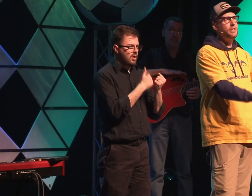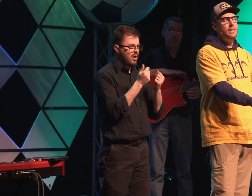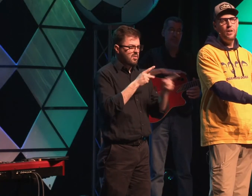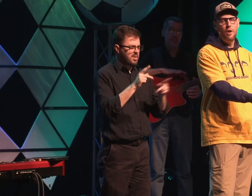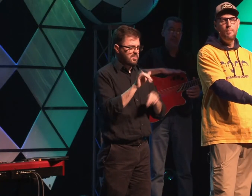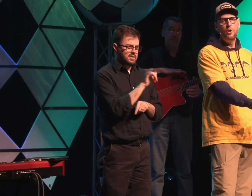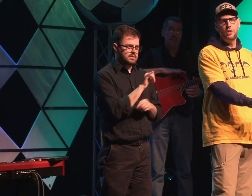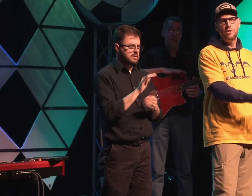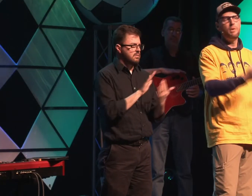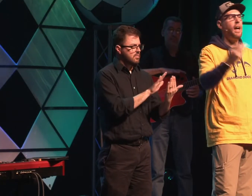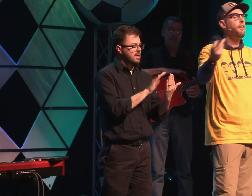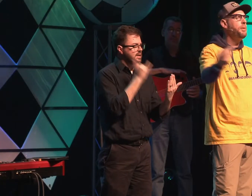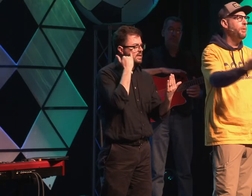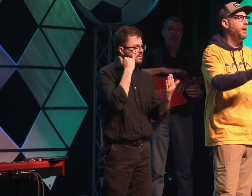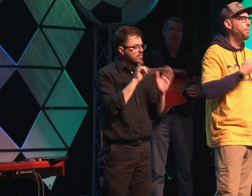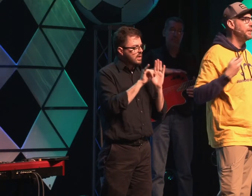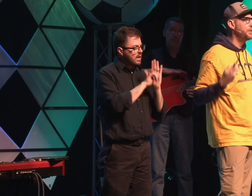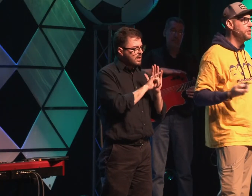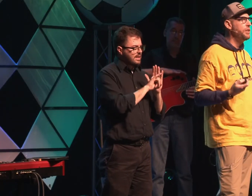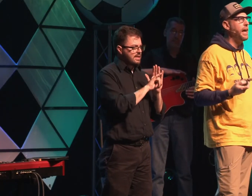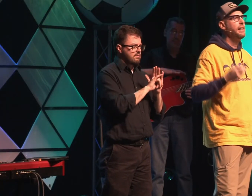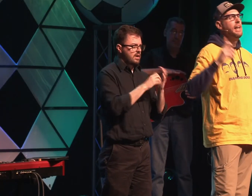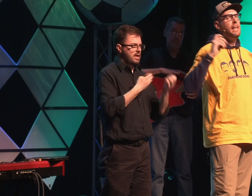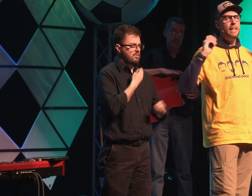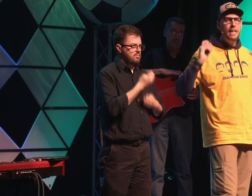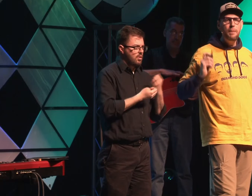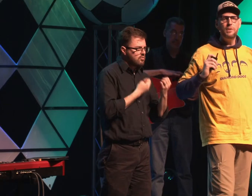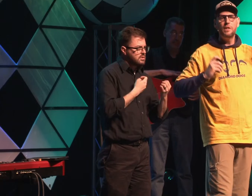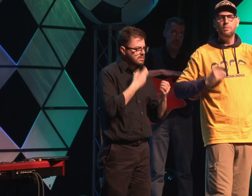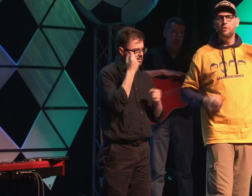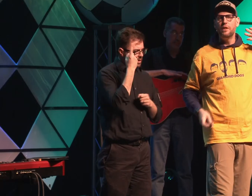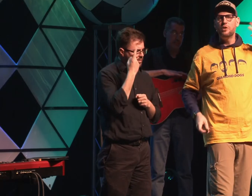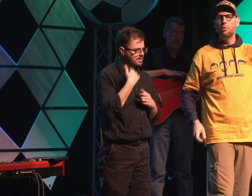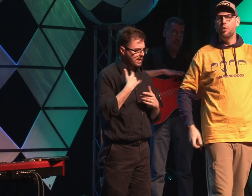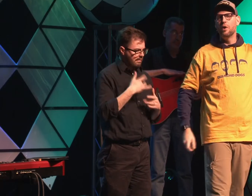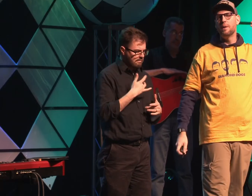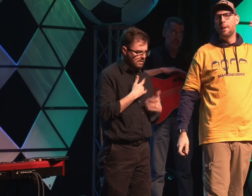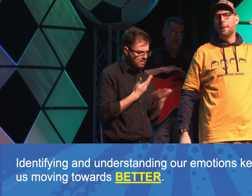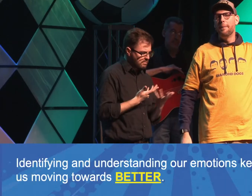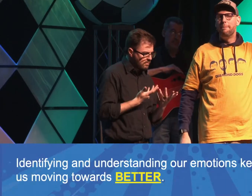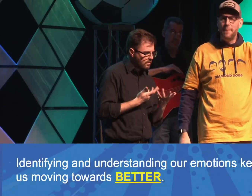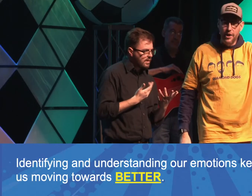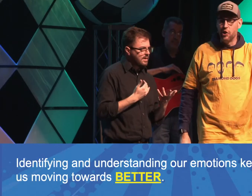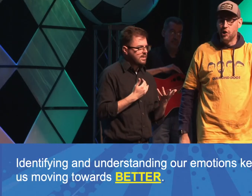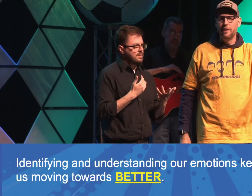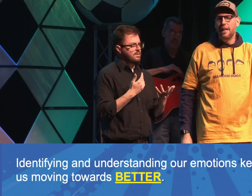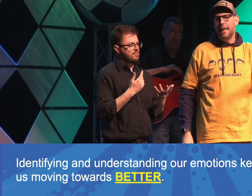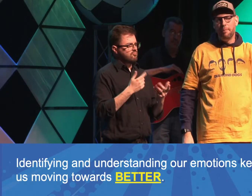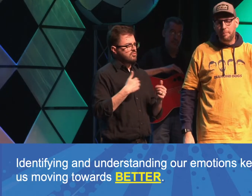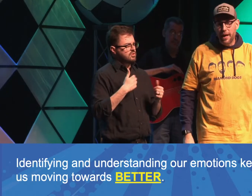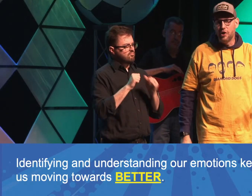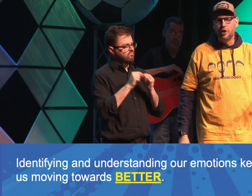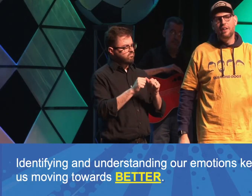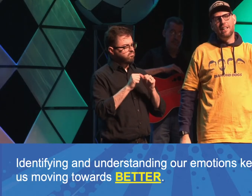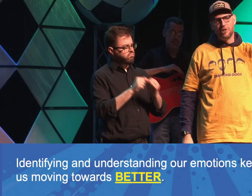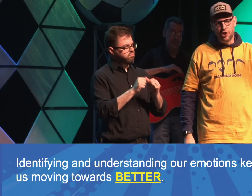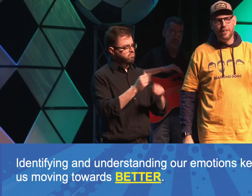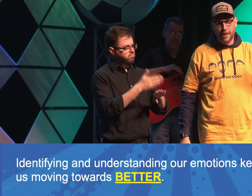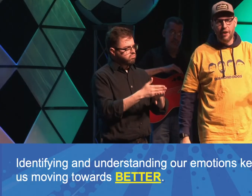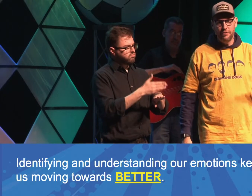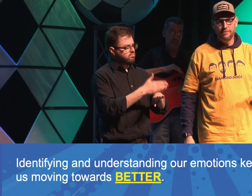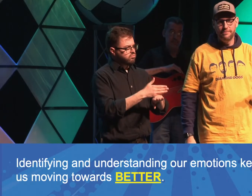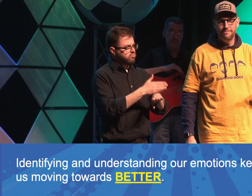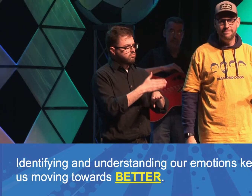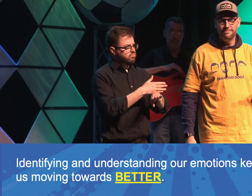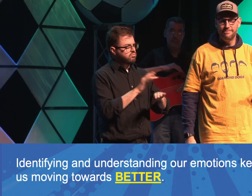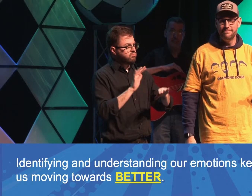when we understand our emotions, when we have people helping us do that, it keeps us moving towards better. And better is good